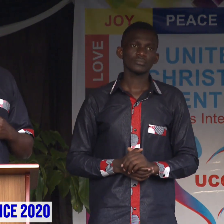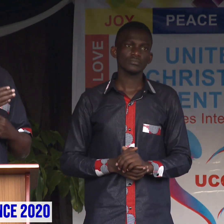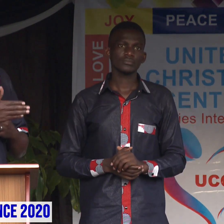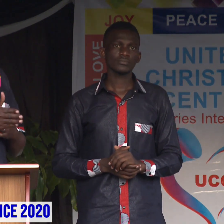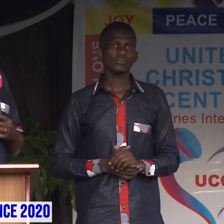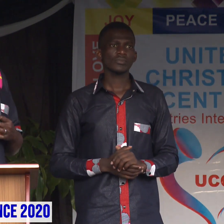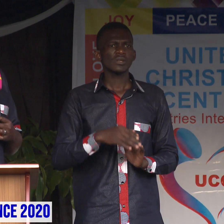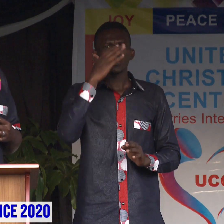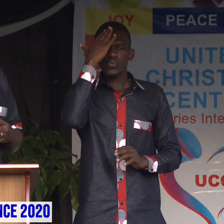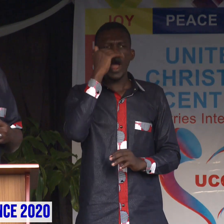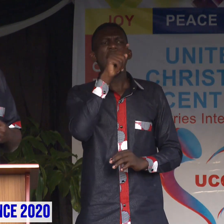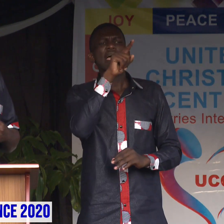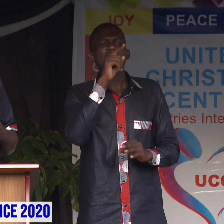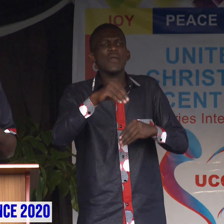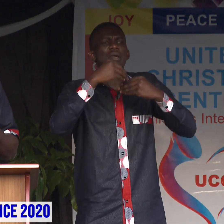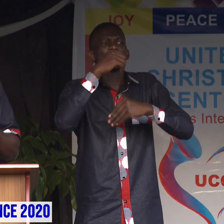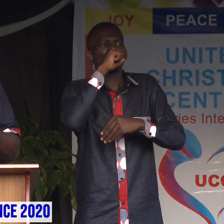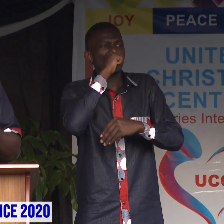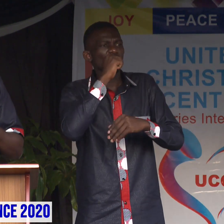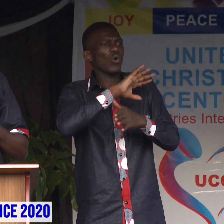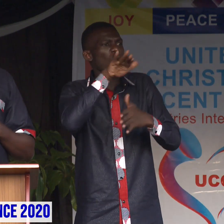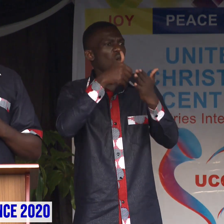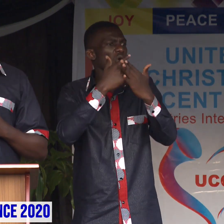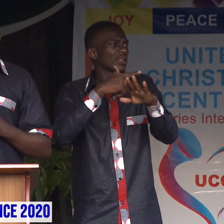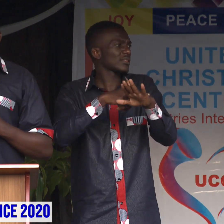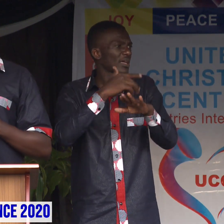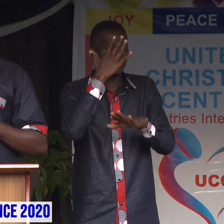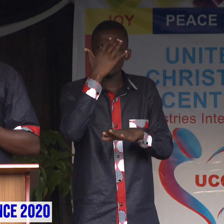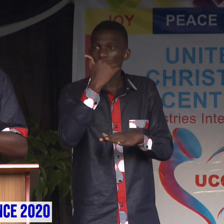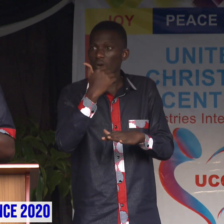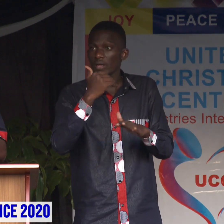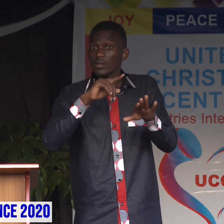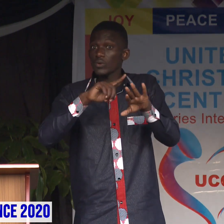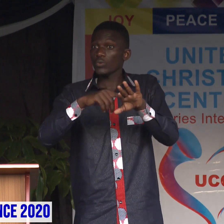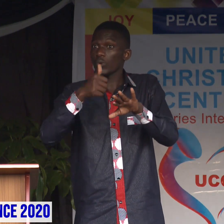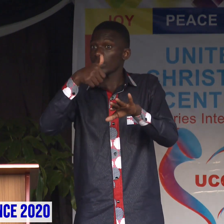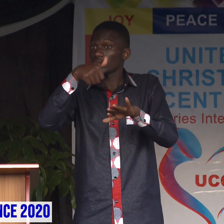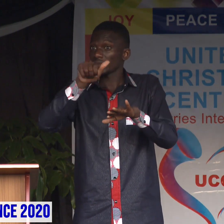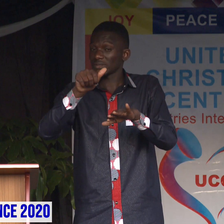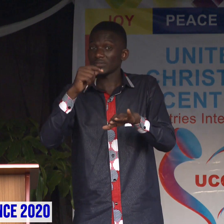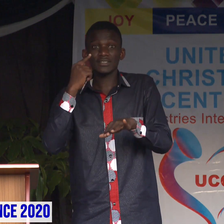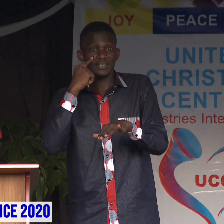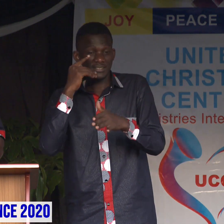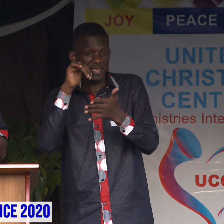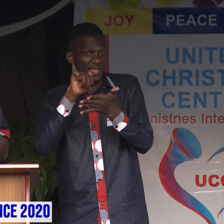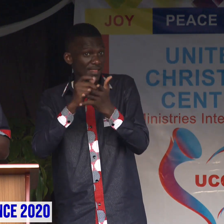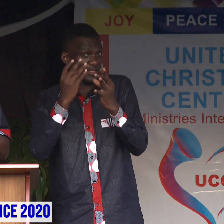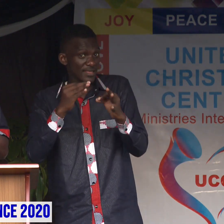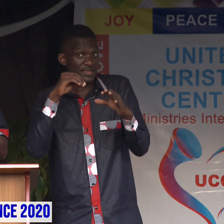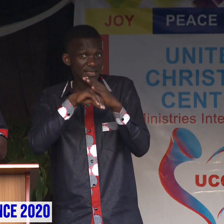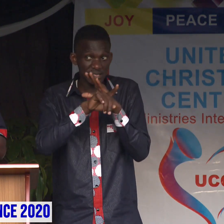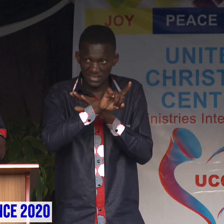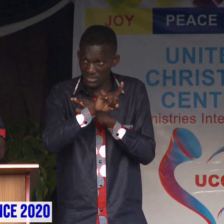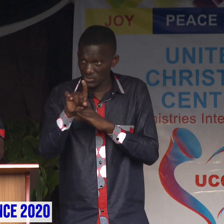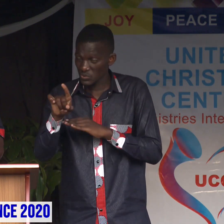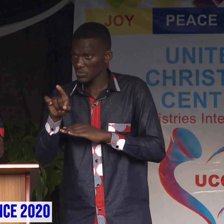Lwachi kundi goba waka zindalo bulichisera. Why is it that it's so and so that's still in the microphone? Bulilowe sangange chintu echo chikulimu. Whenever you find